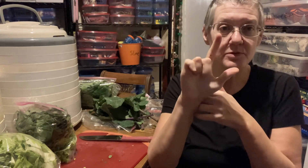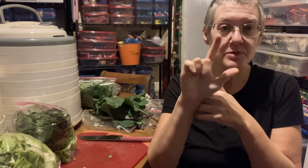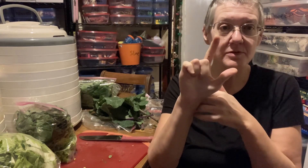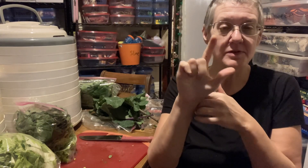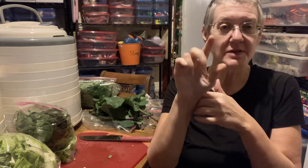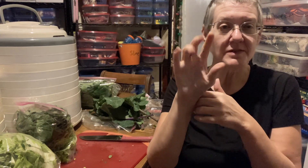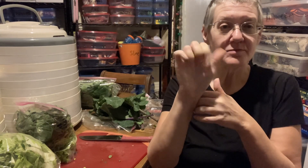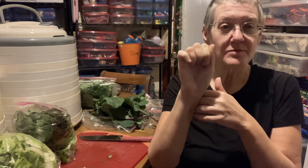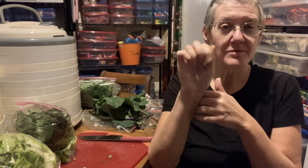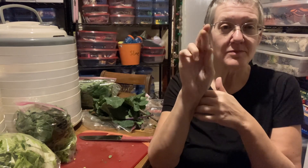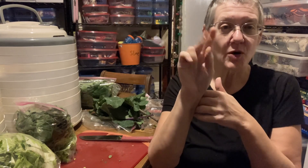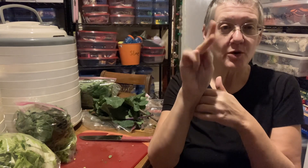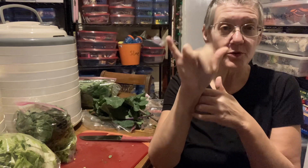vessel and artery health.